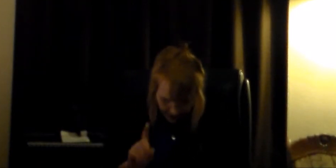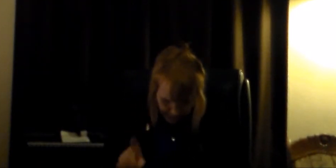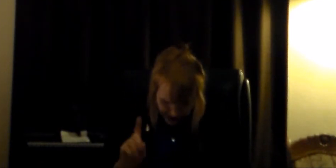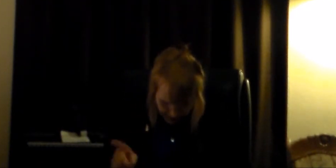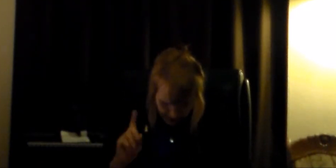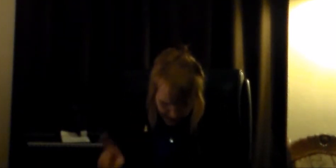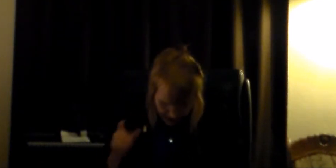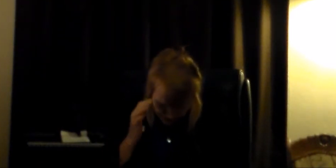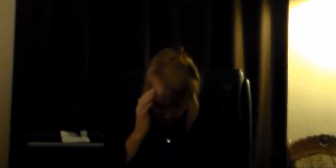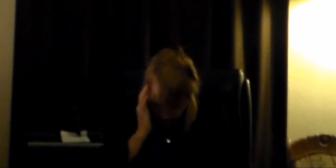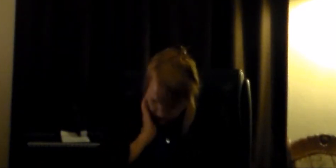Amen, remember.